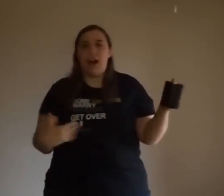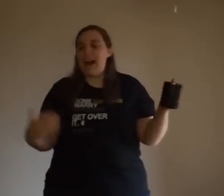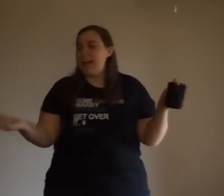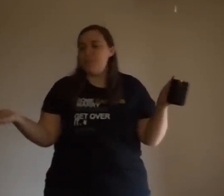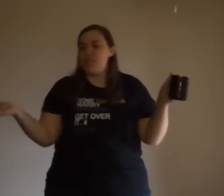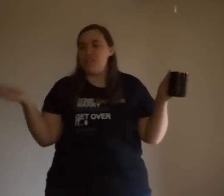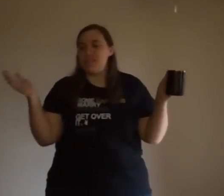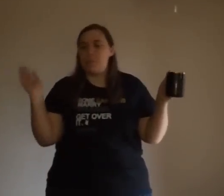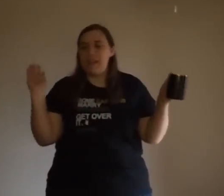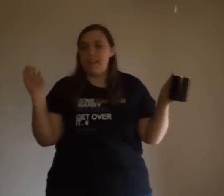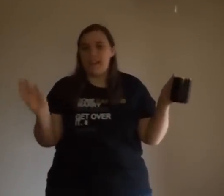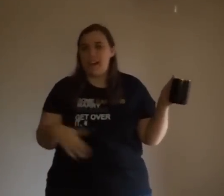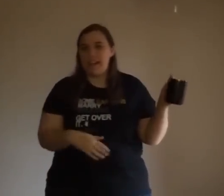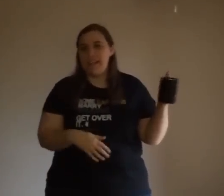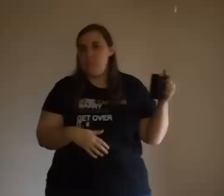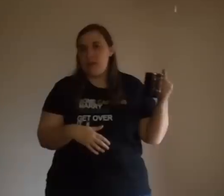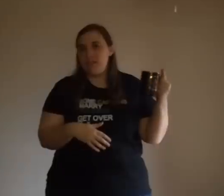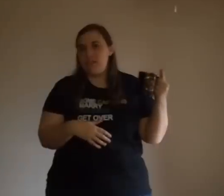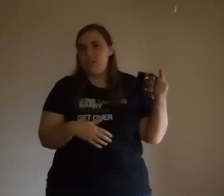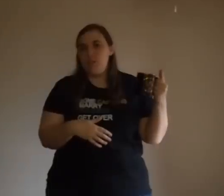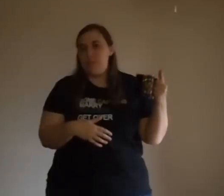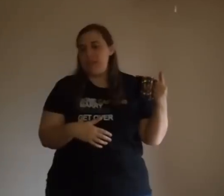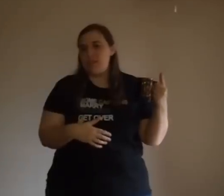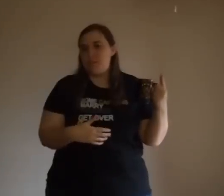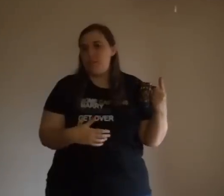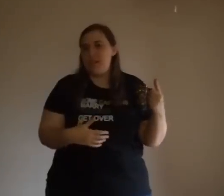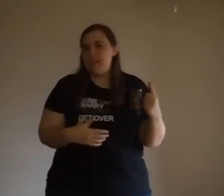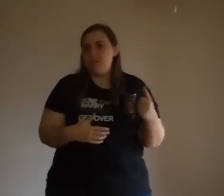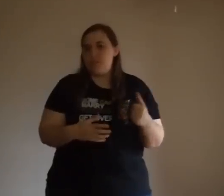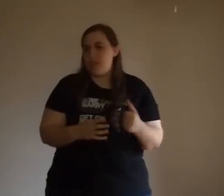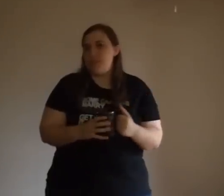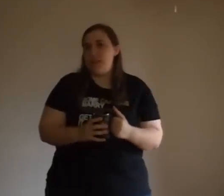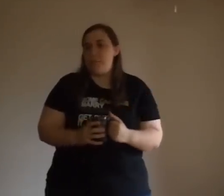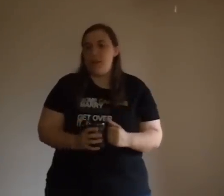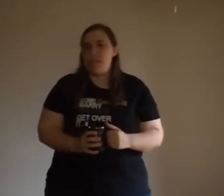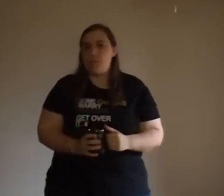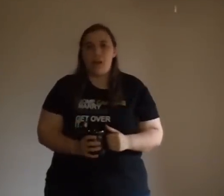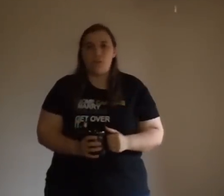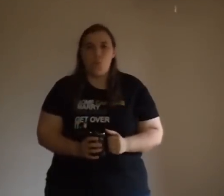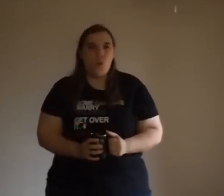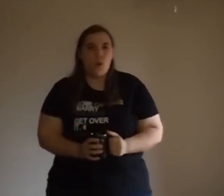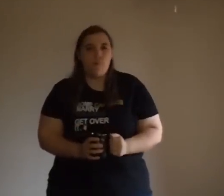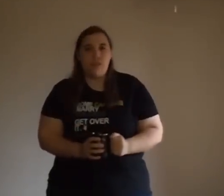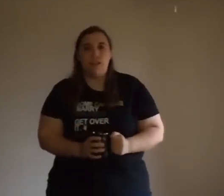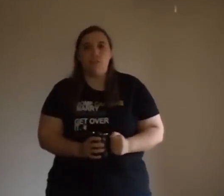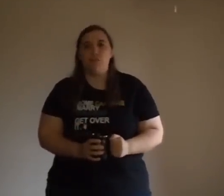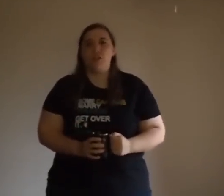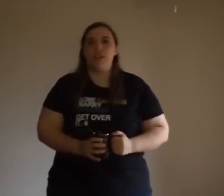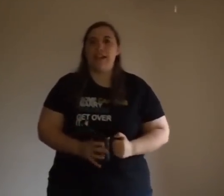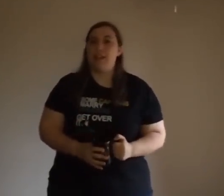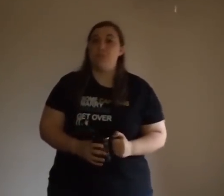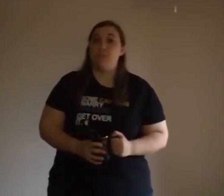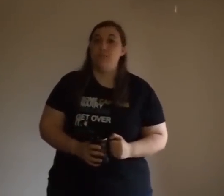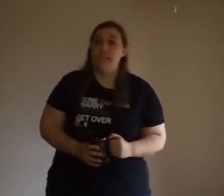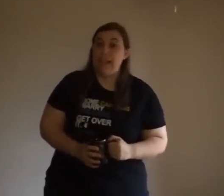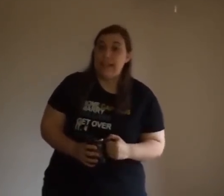I was just being cocky because the two biggest authorities of Star Trek made Spock's warm feelings for Kirk absolutely canon.